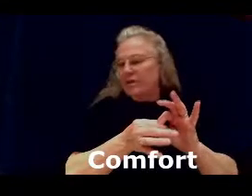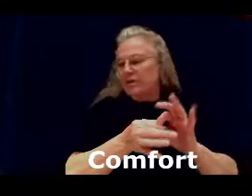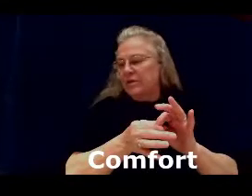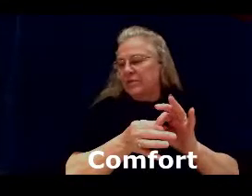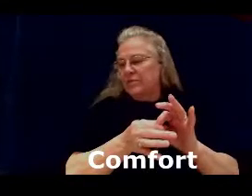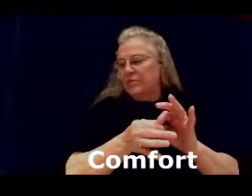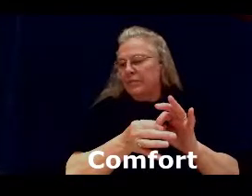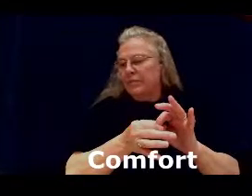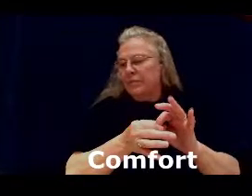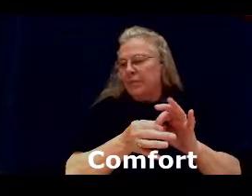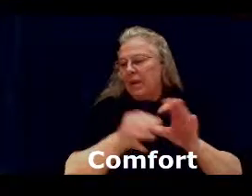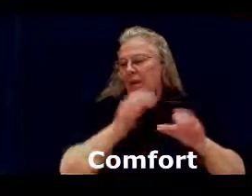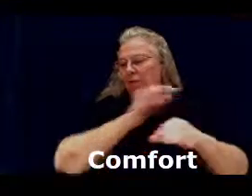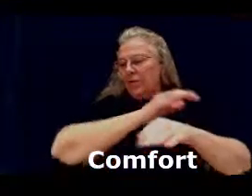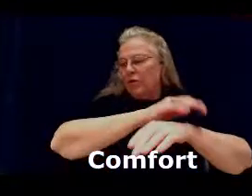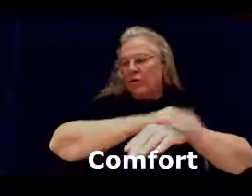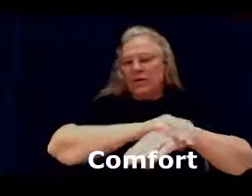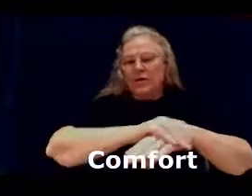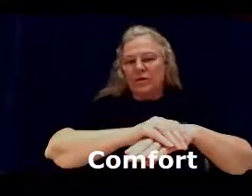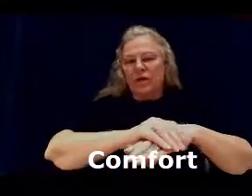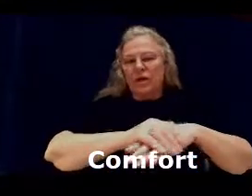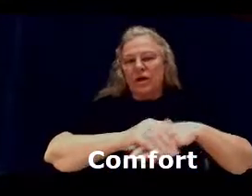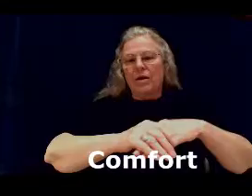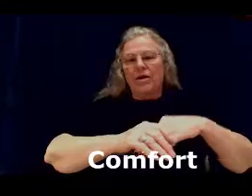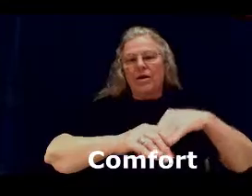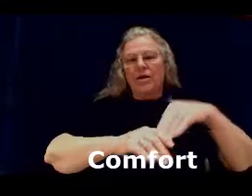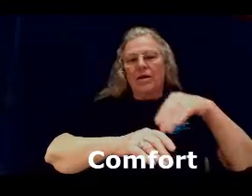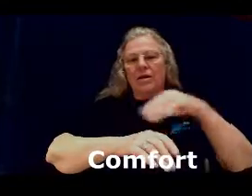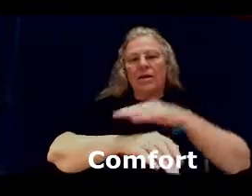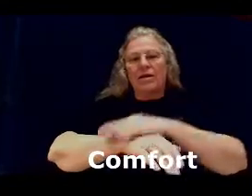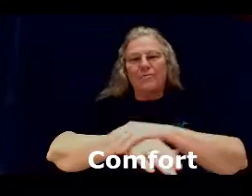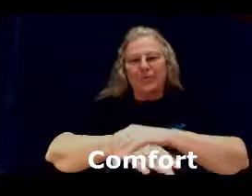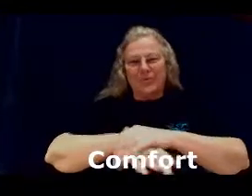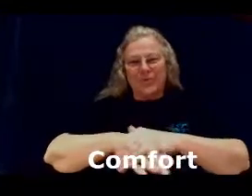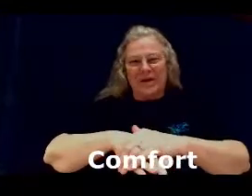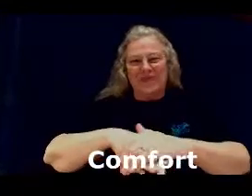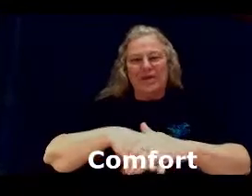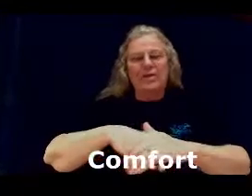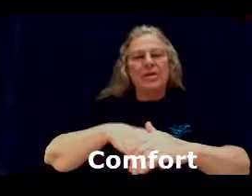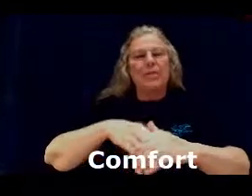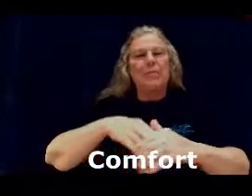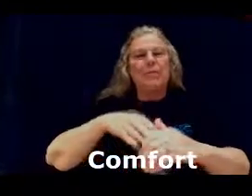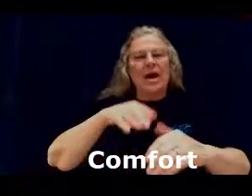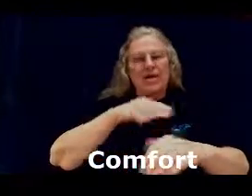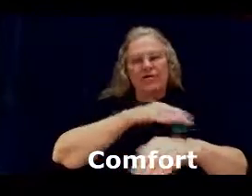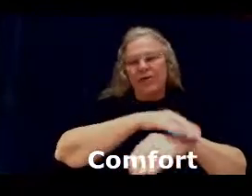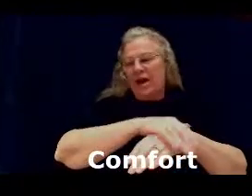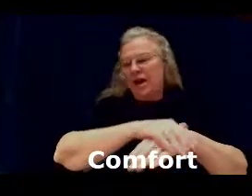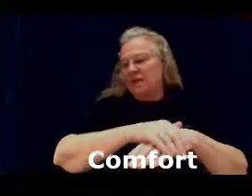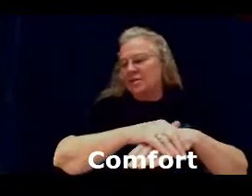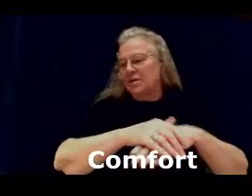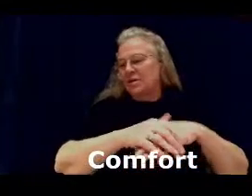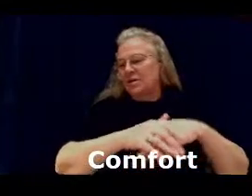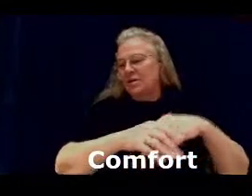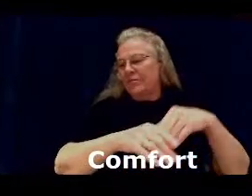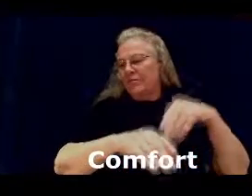Comforts, you're going to comfort by rubbing the back of your hands.